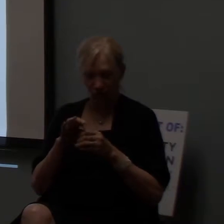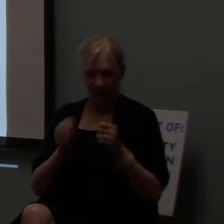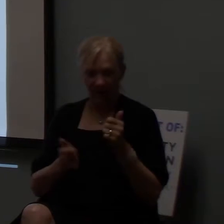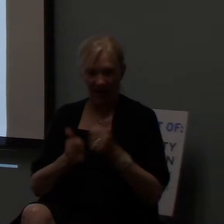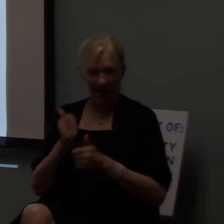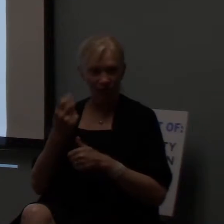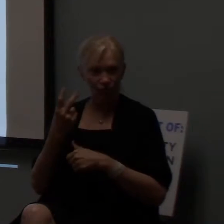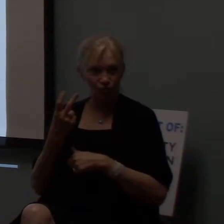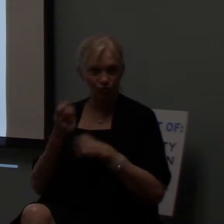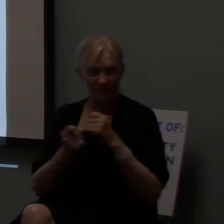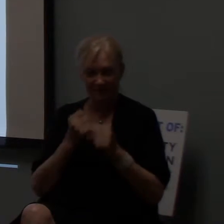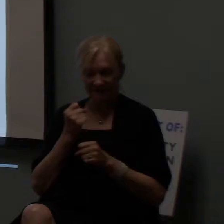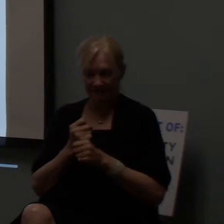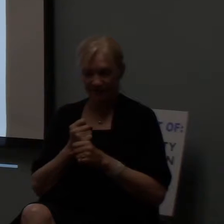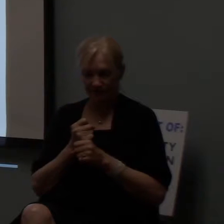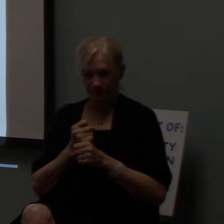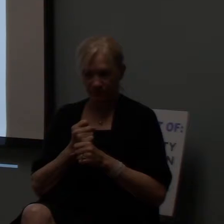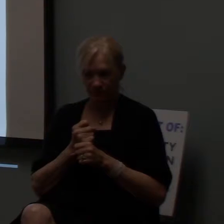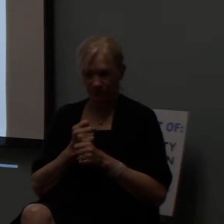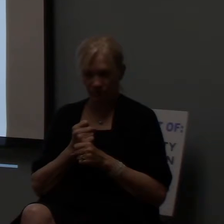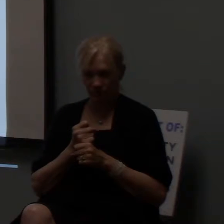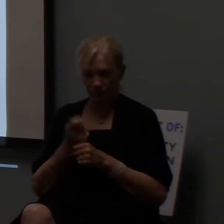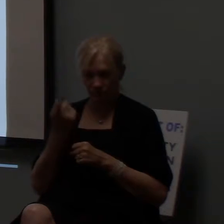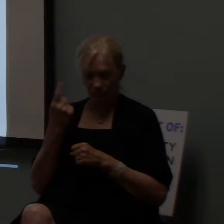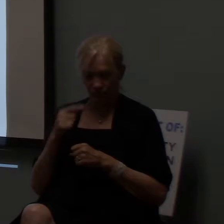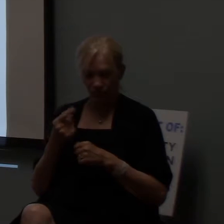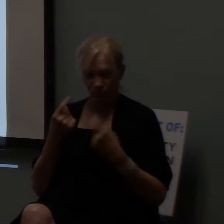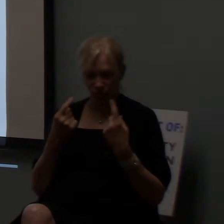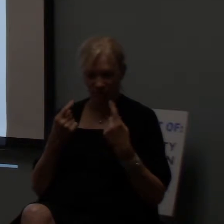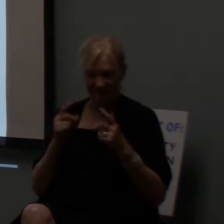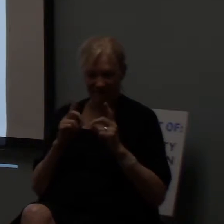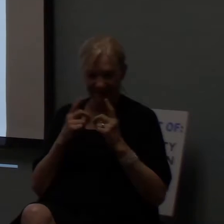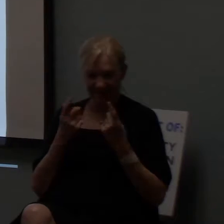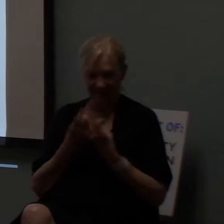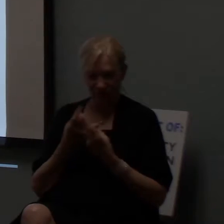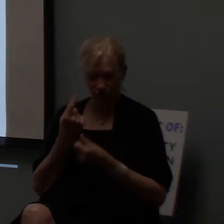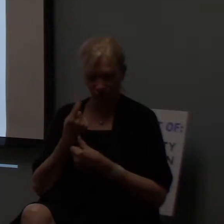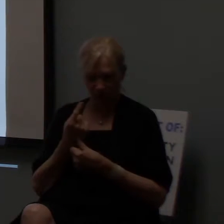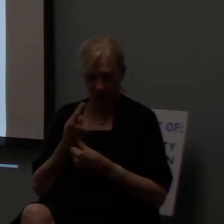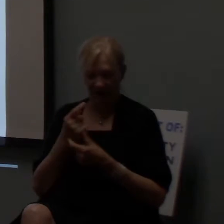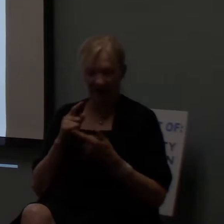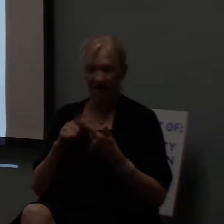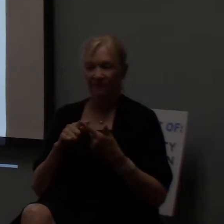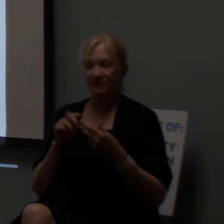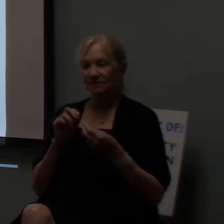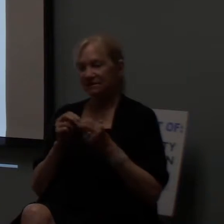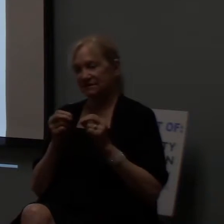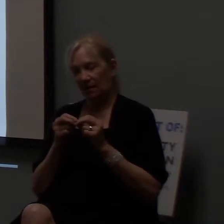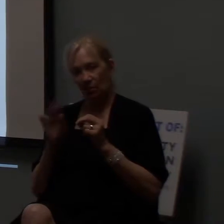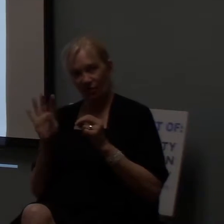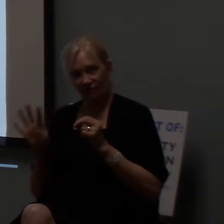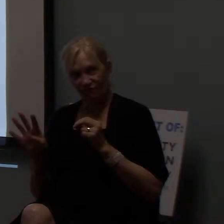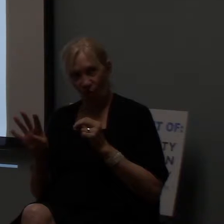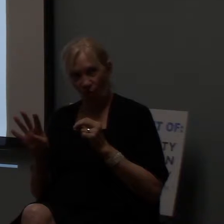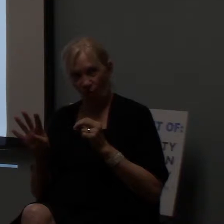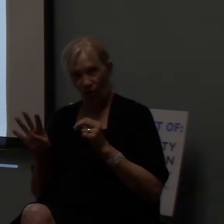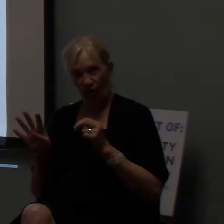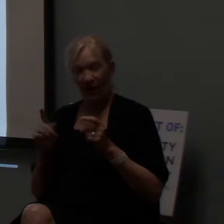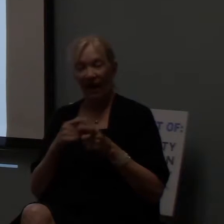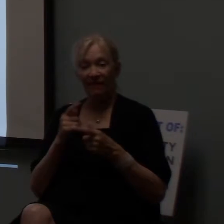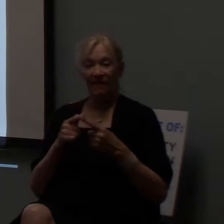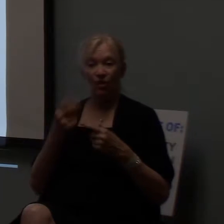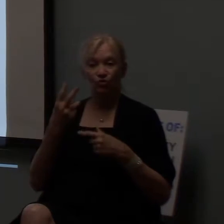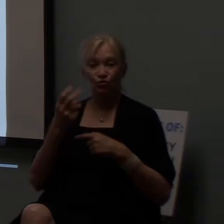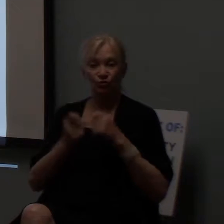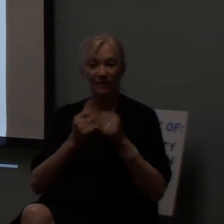years because you would vote for District 1 and number 4 in 1 year, and then 2 years